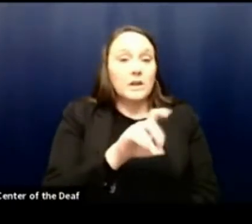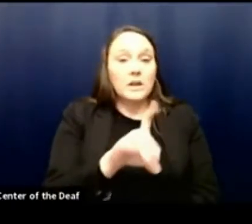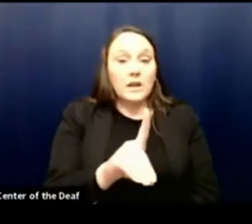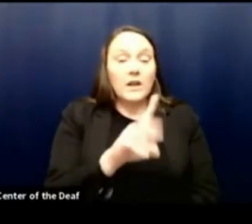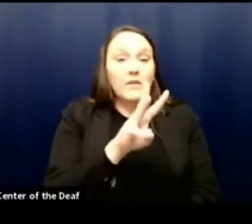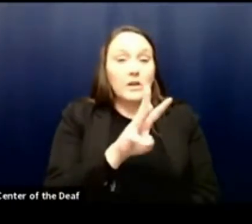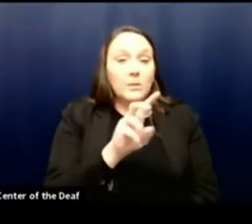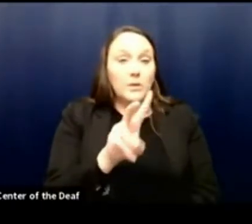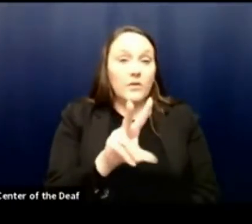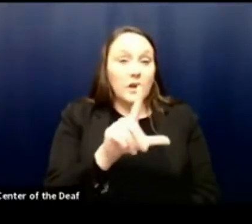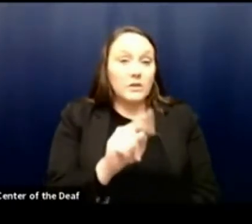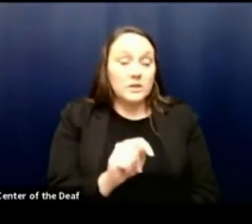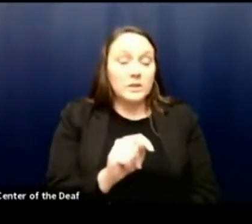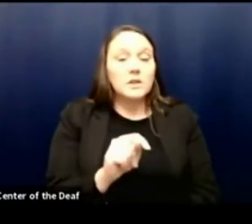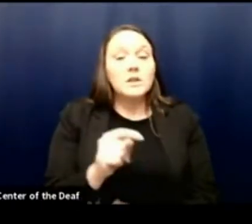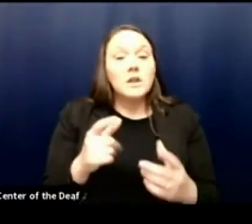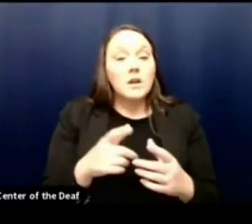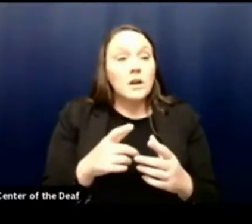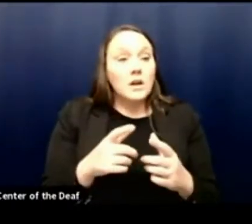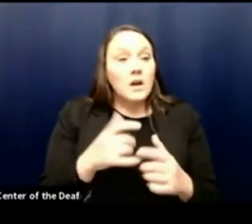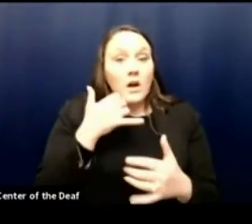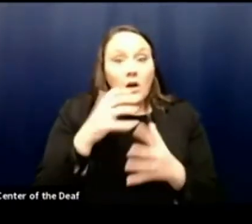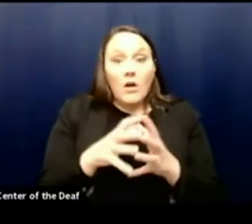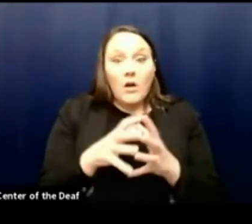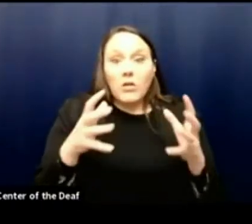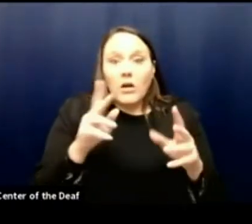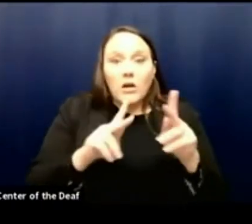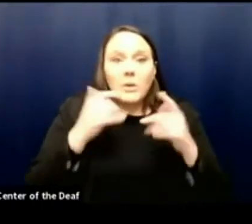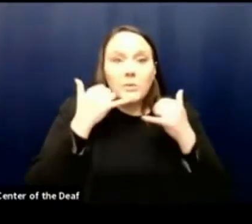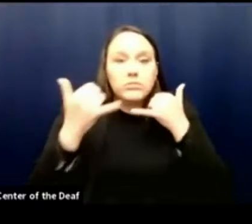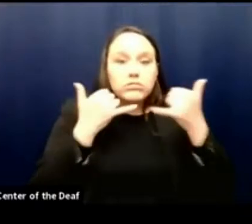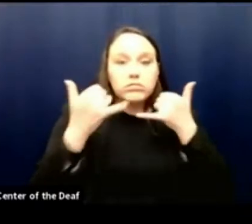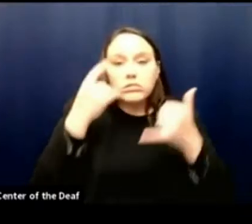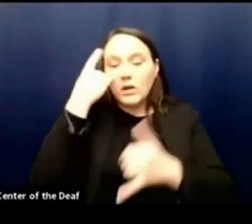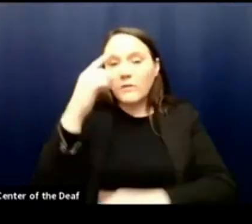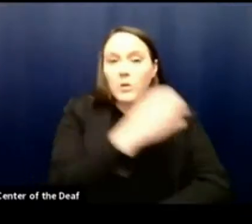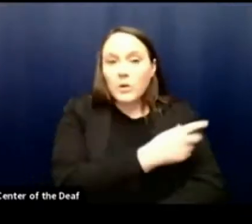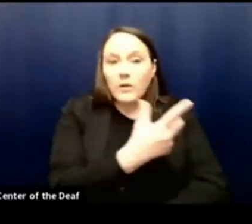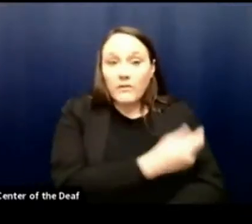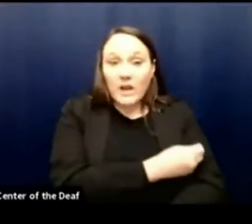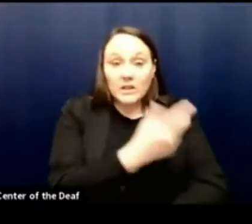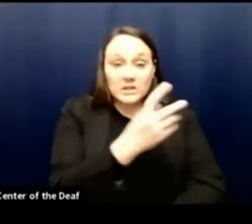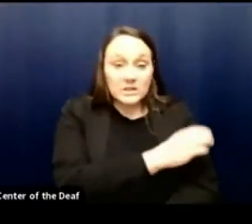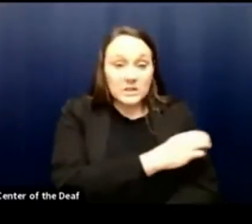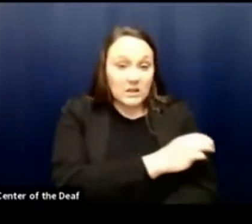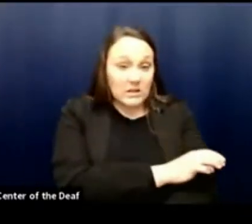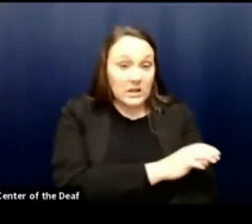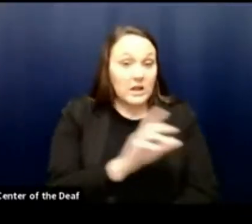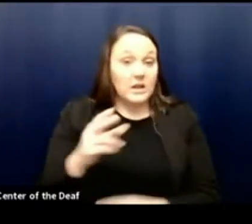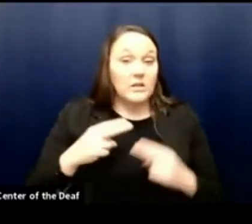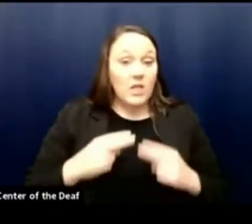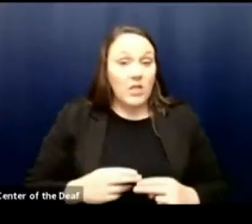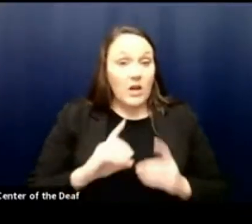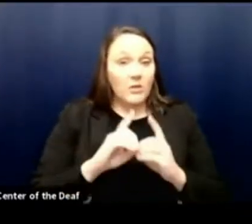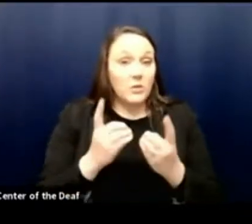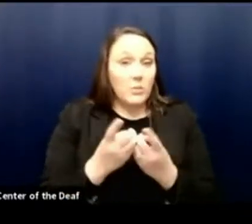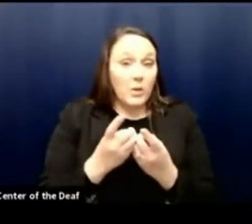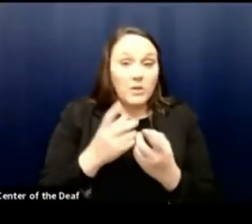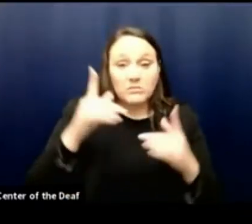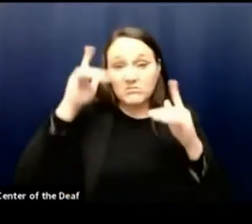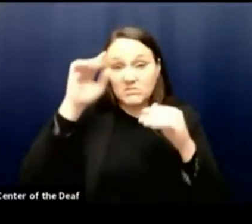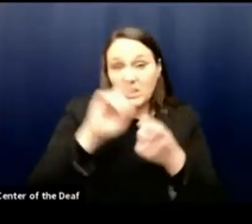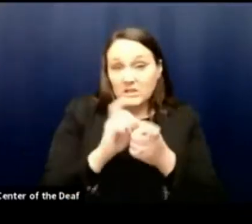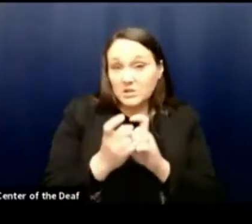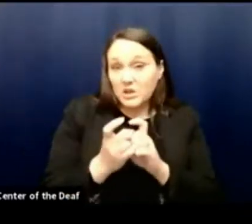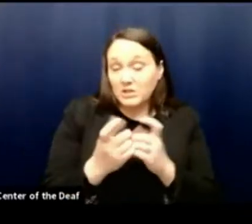WVLT. With a very large call volume for the vaccine clinic last week, what changes is the health department looking at?